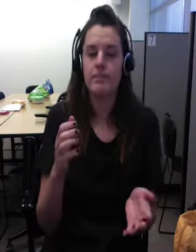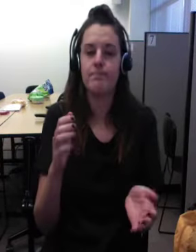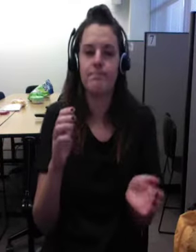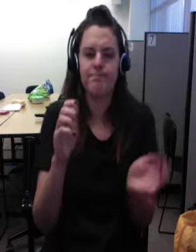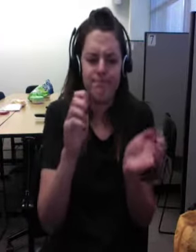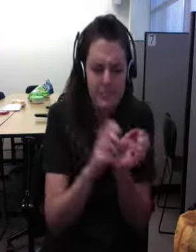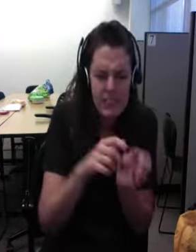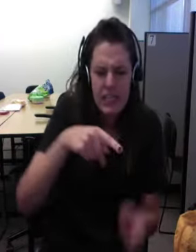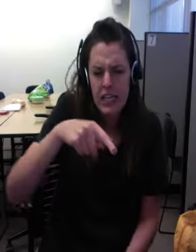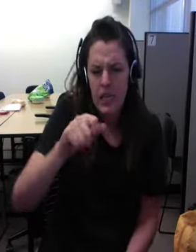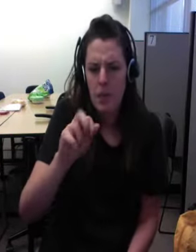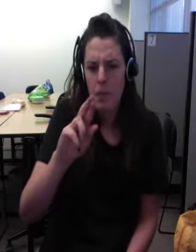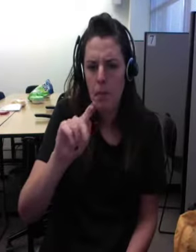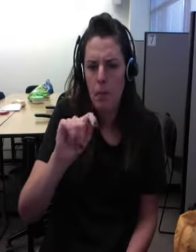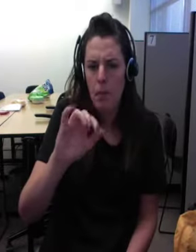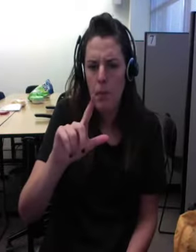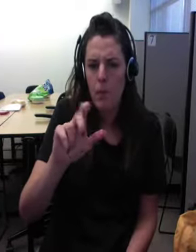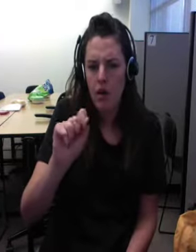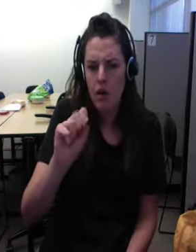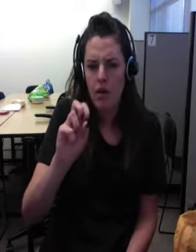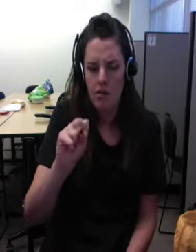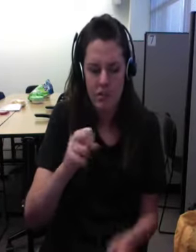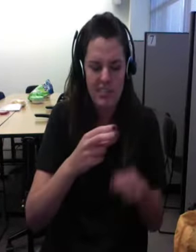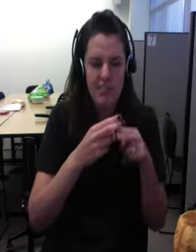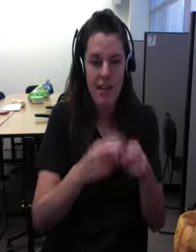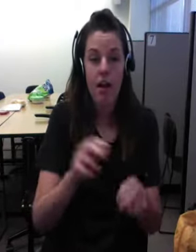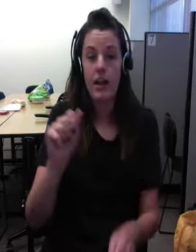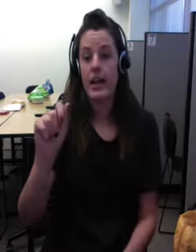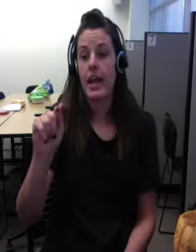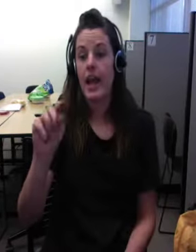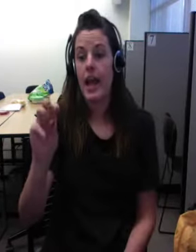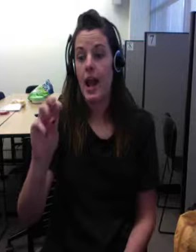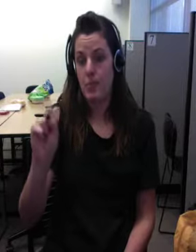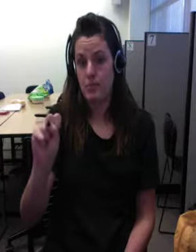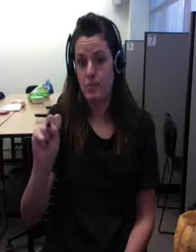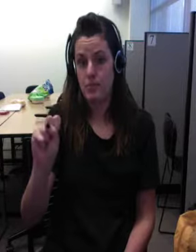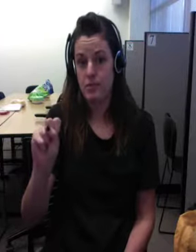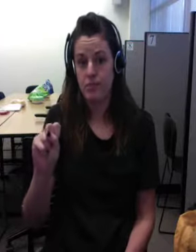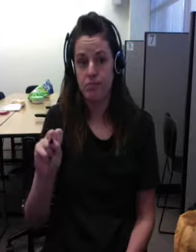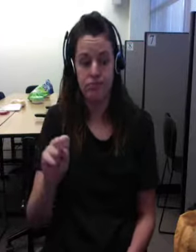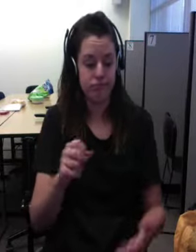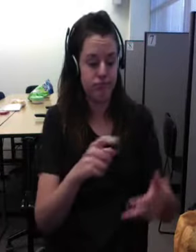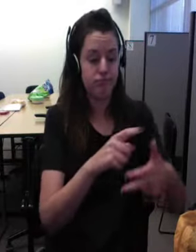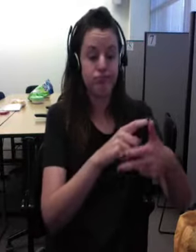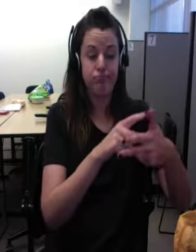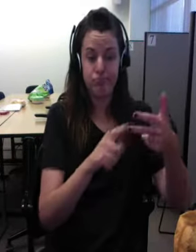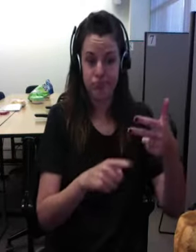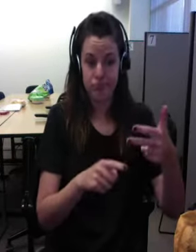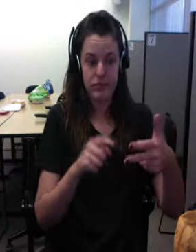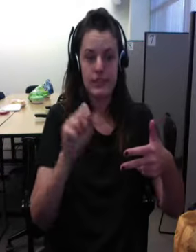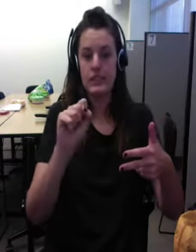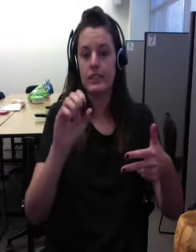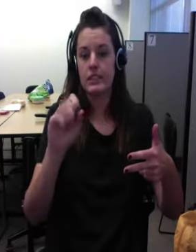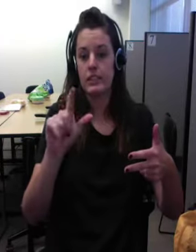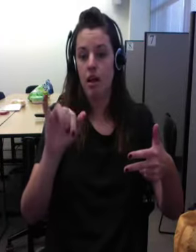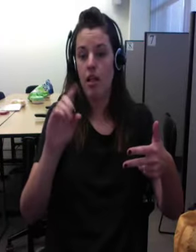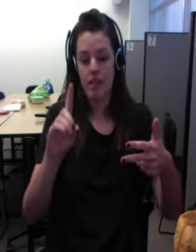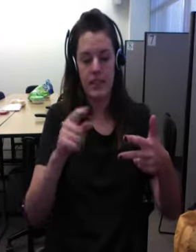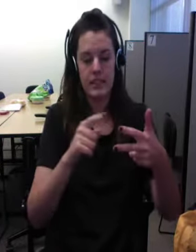Matter can be grouped into three main states: solid, liquid, or gas. To figure